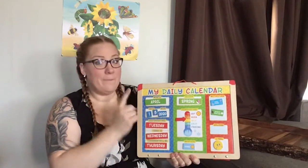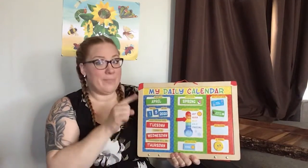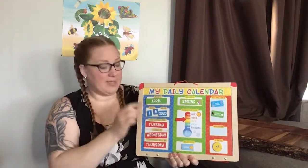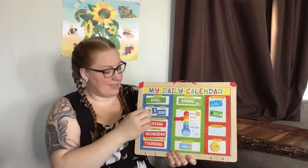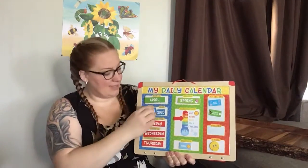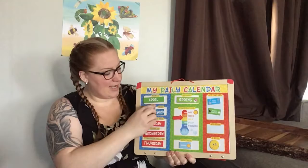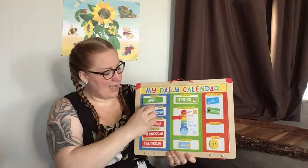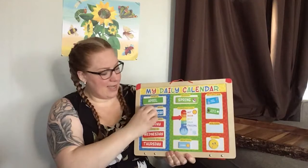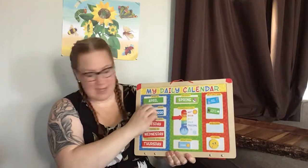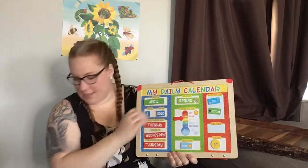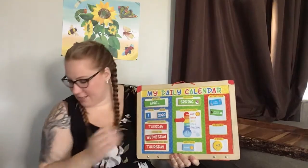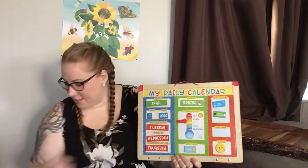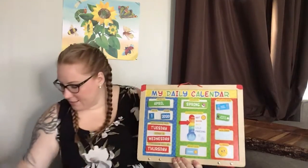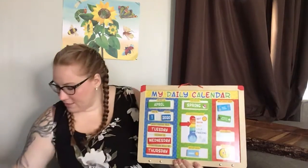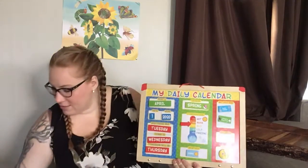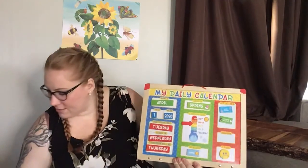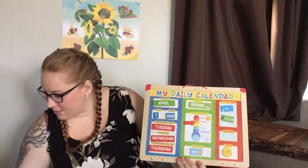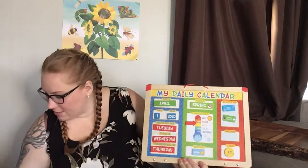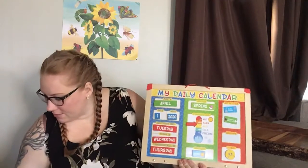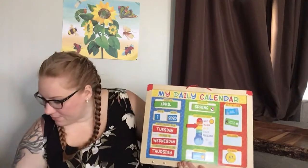but today is